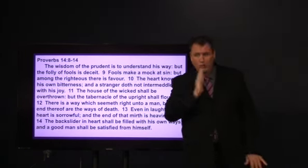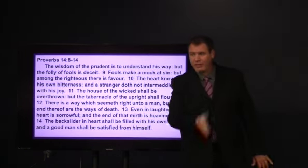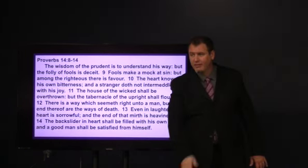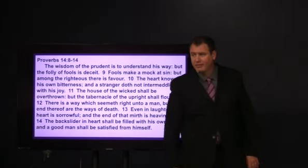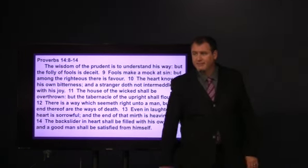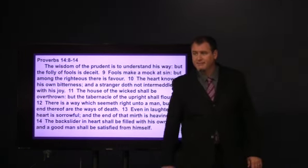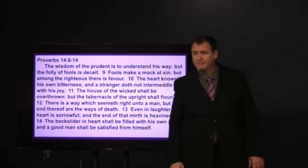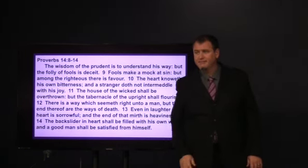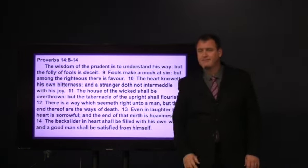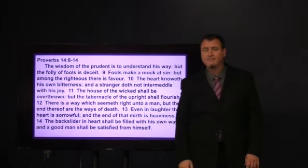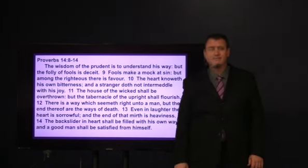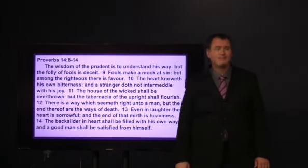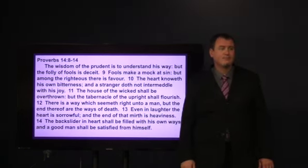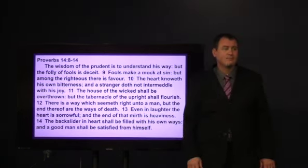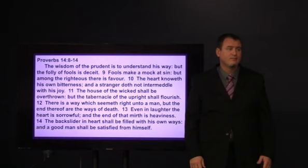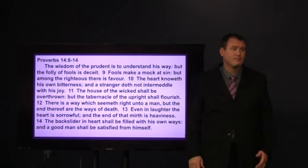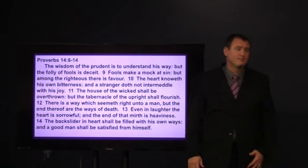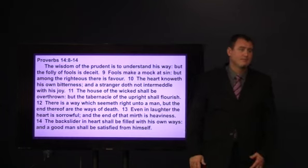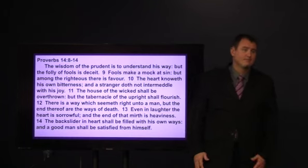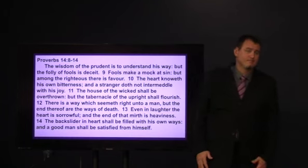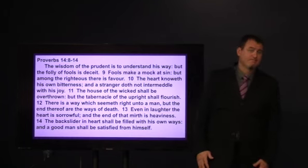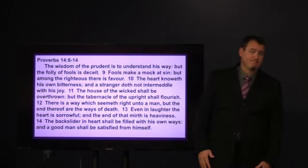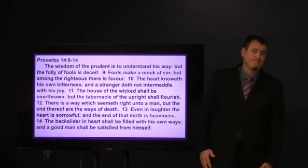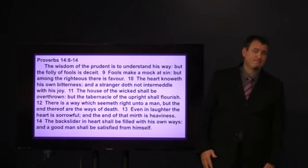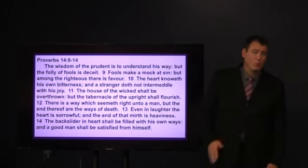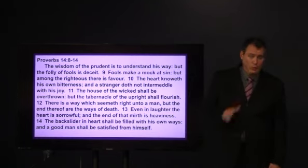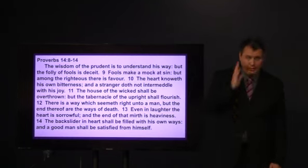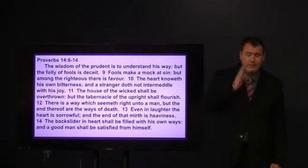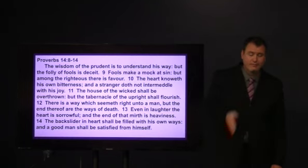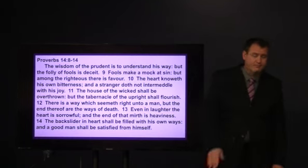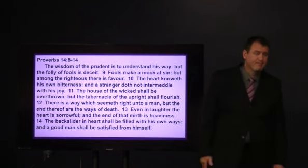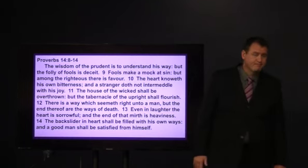if you're wicked, your house will be overthrown.